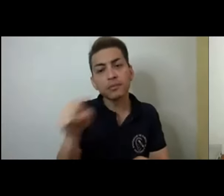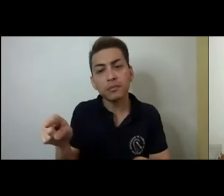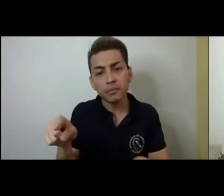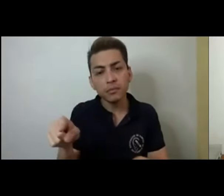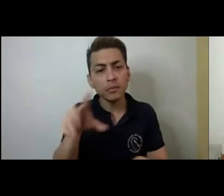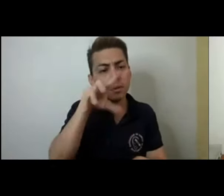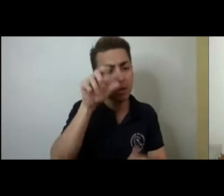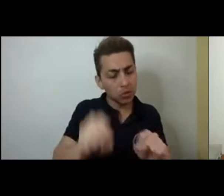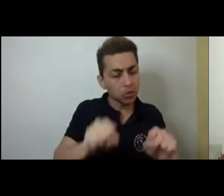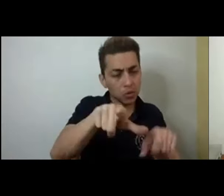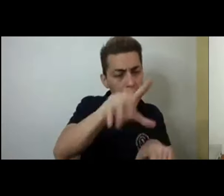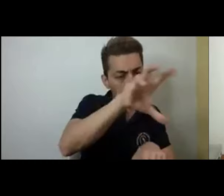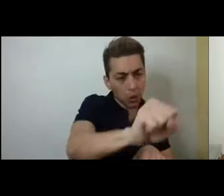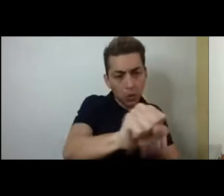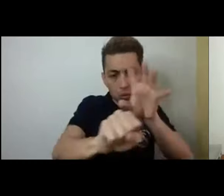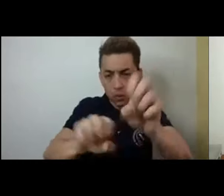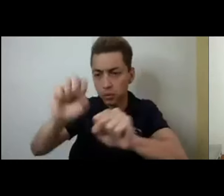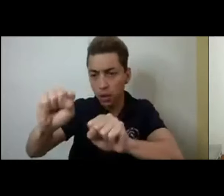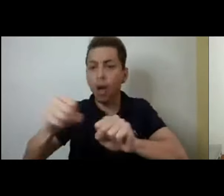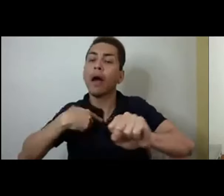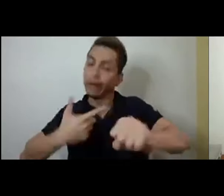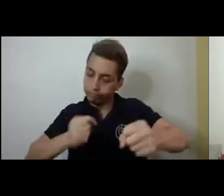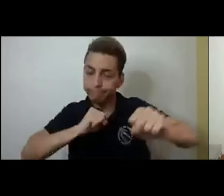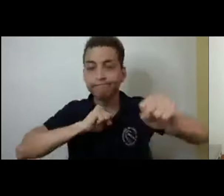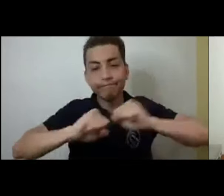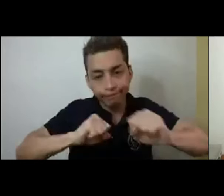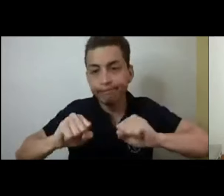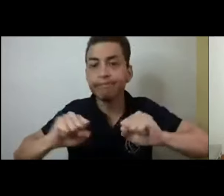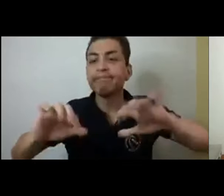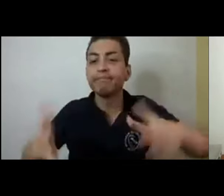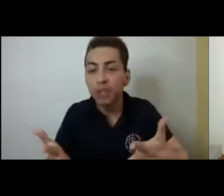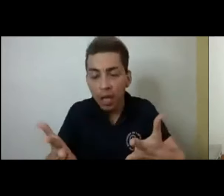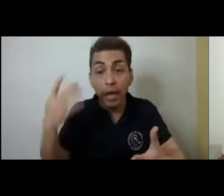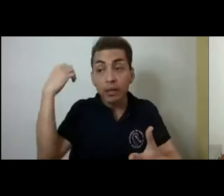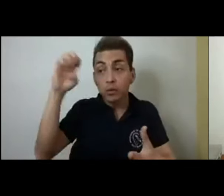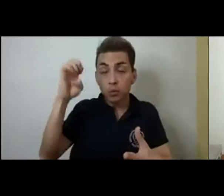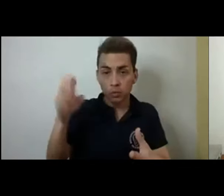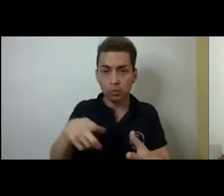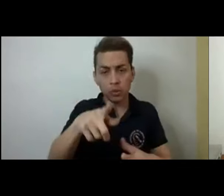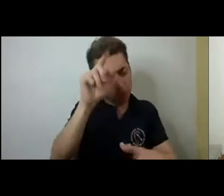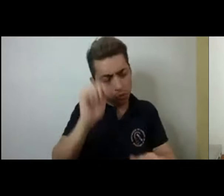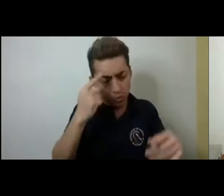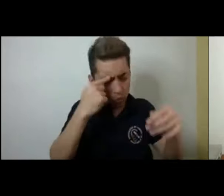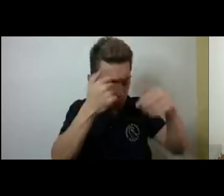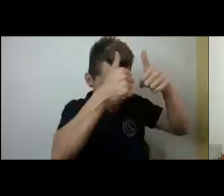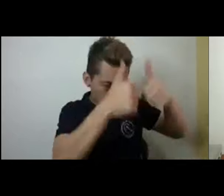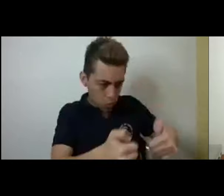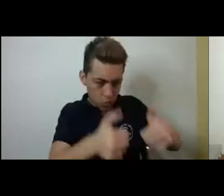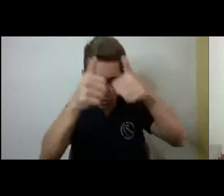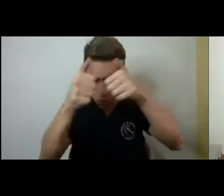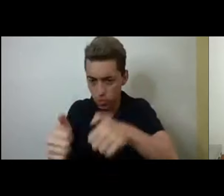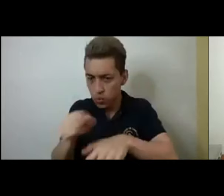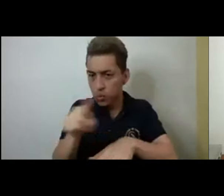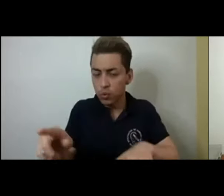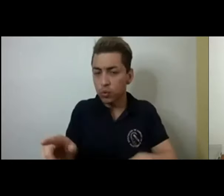identify and address the needs of the vulnerable and marginalized. Analyze institutional and social barriers to